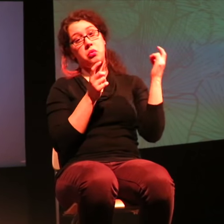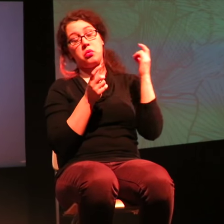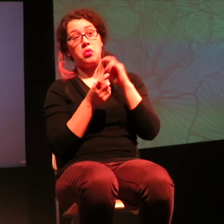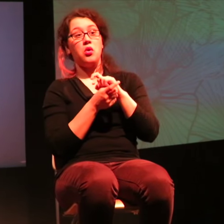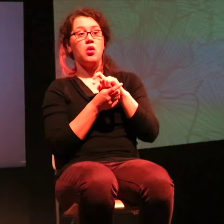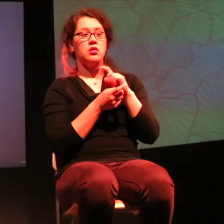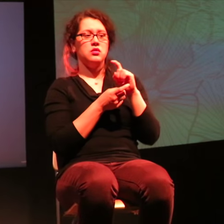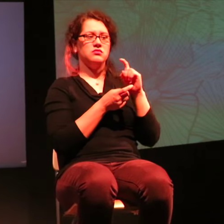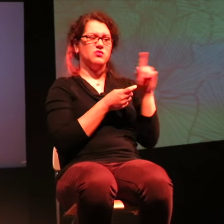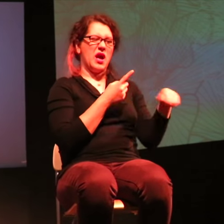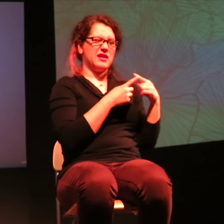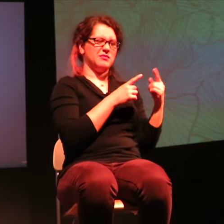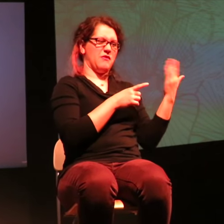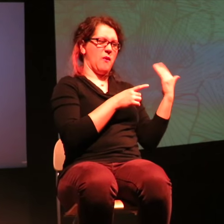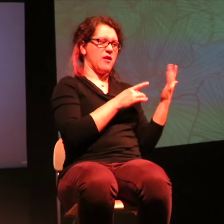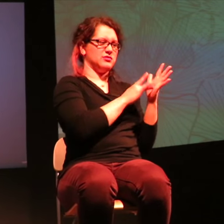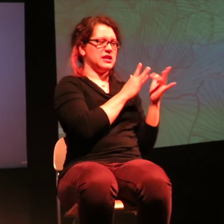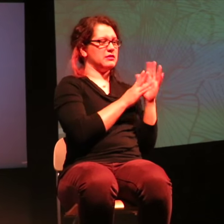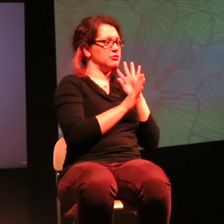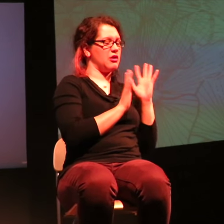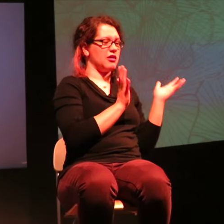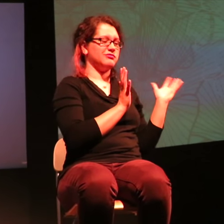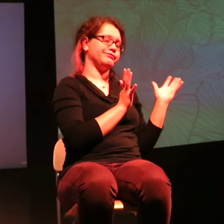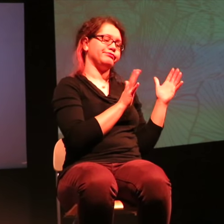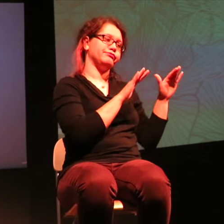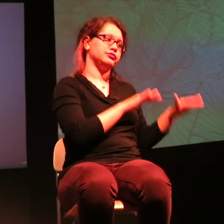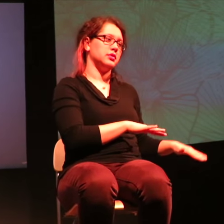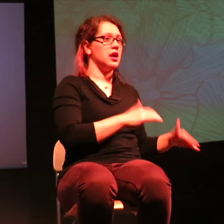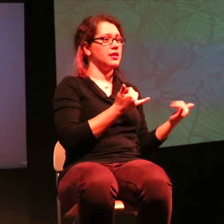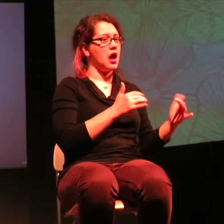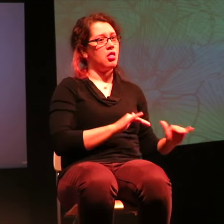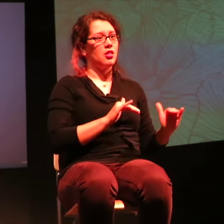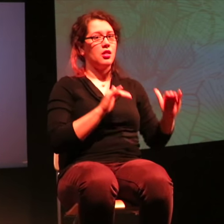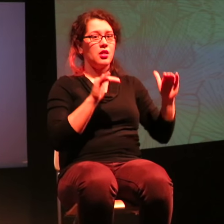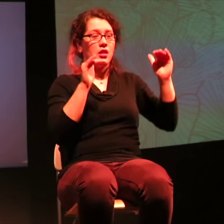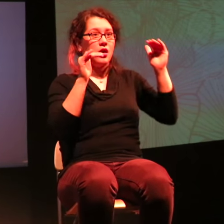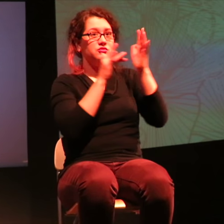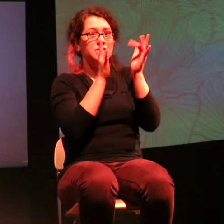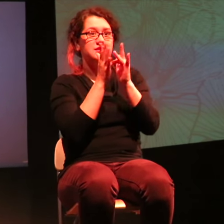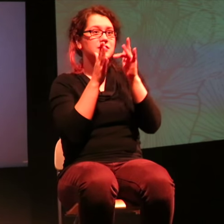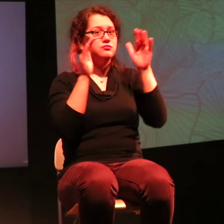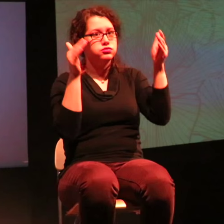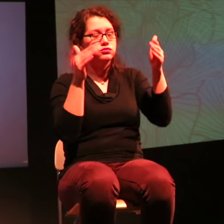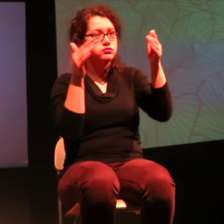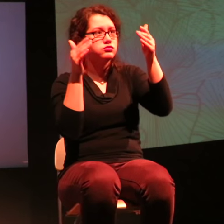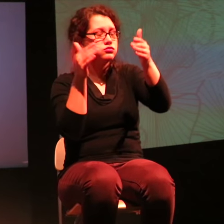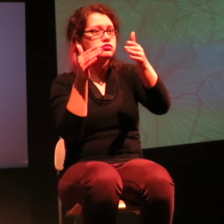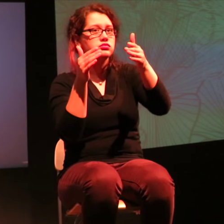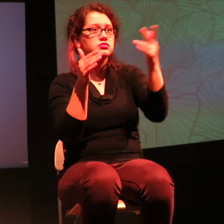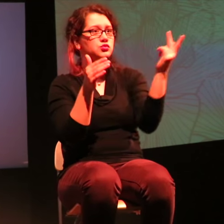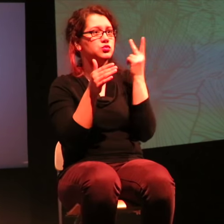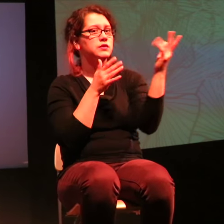and rising and rising and rising until the majority of our conversations then centered around Jesus.